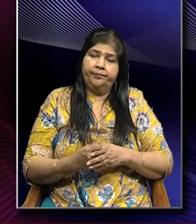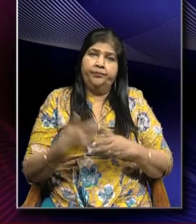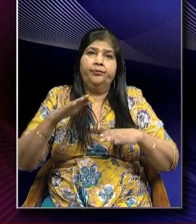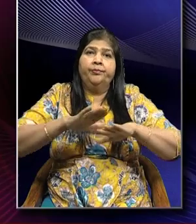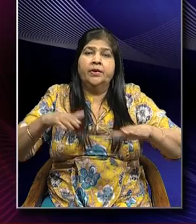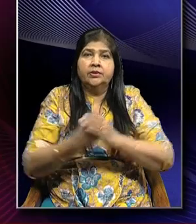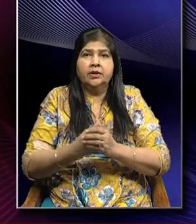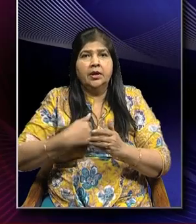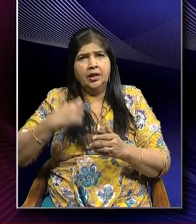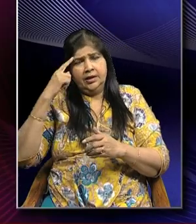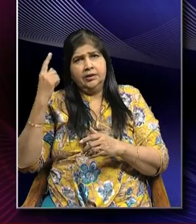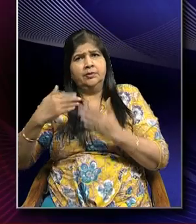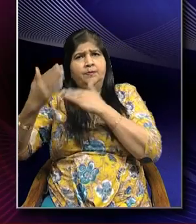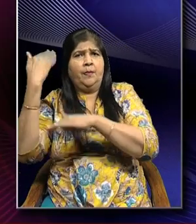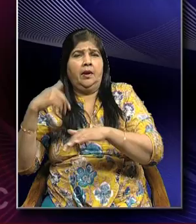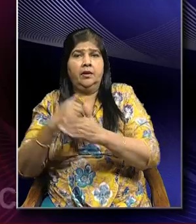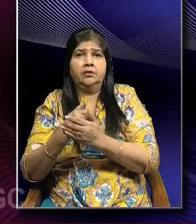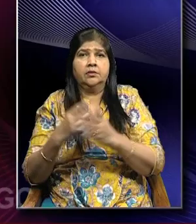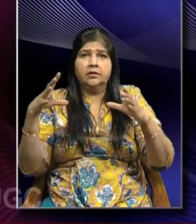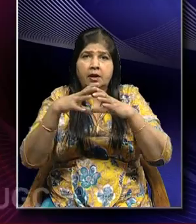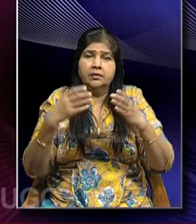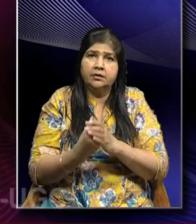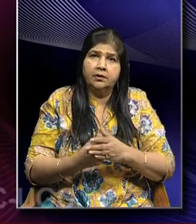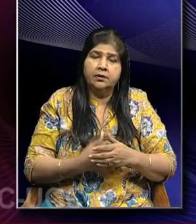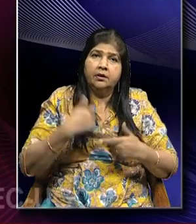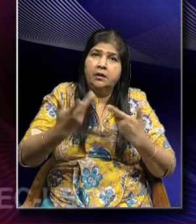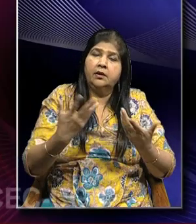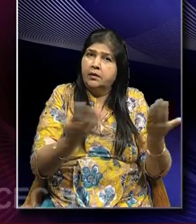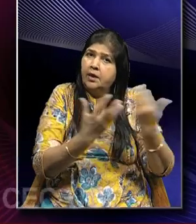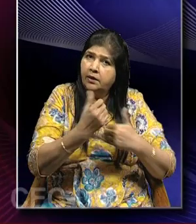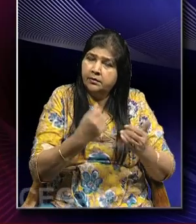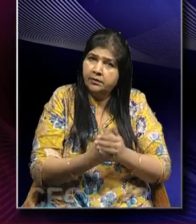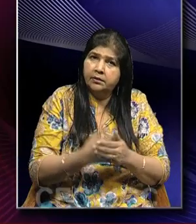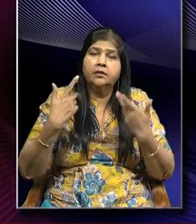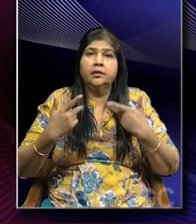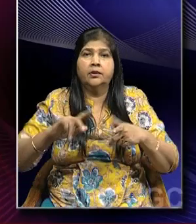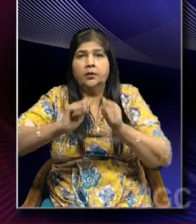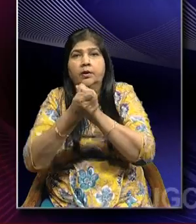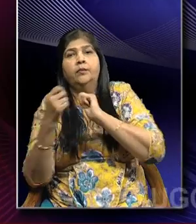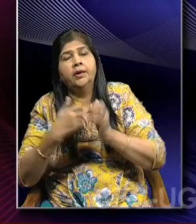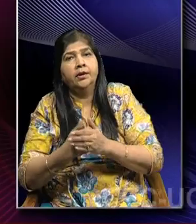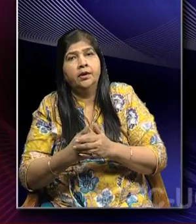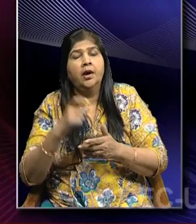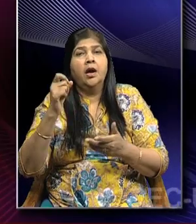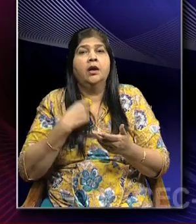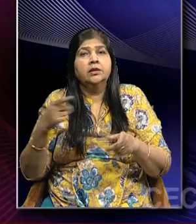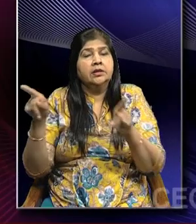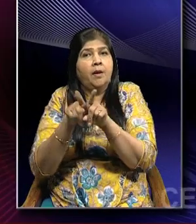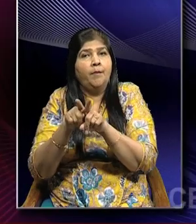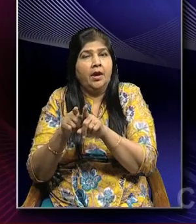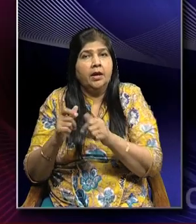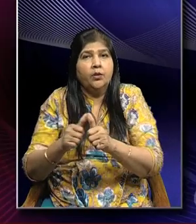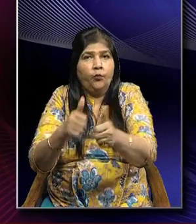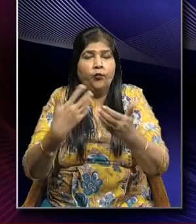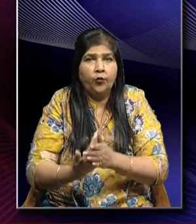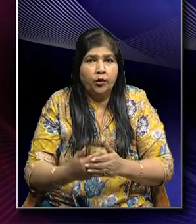on experience gathered, and based on the experience whatever they are gathering, it would be converted to comply or be